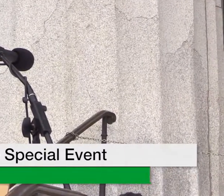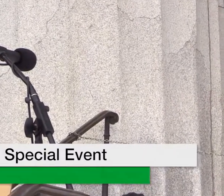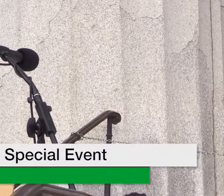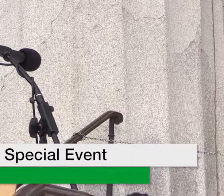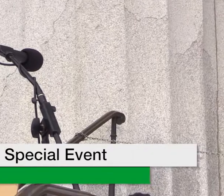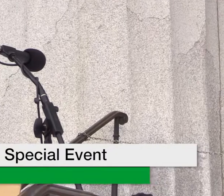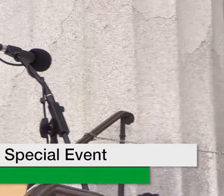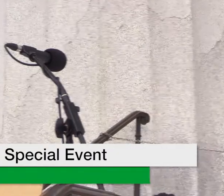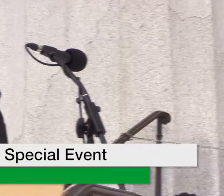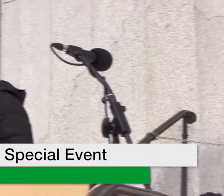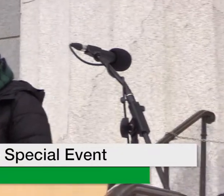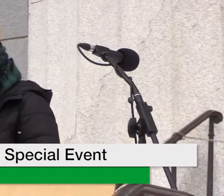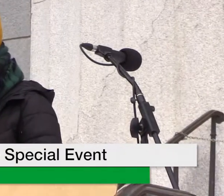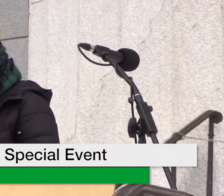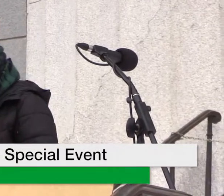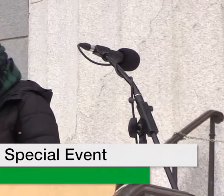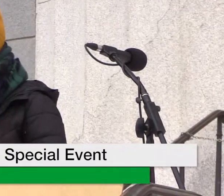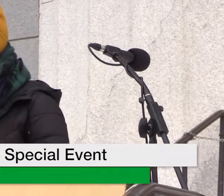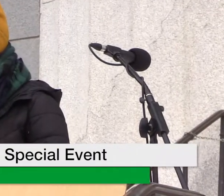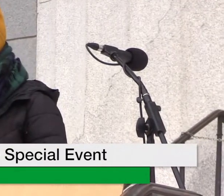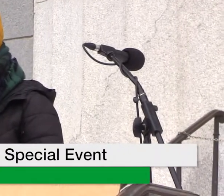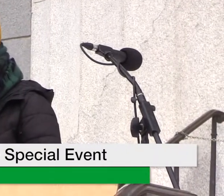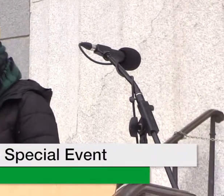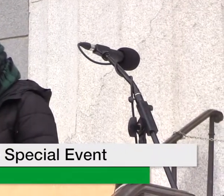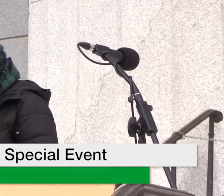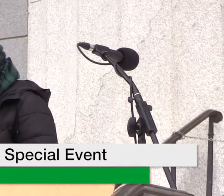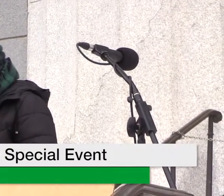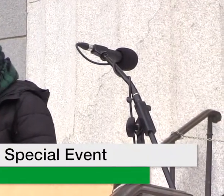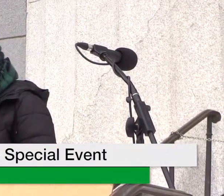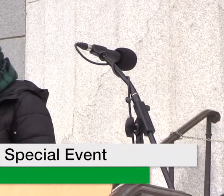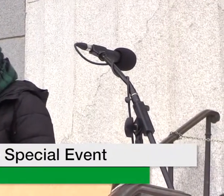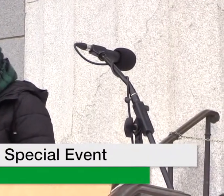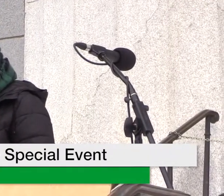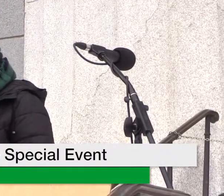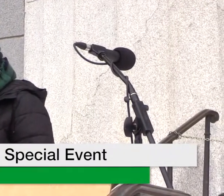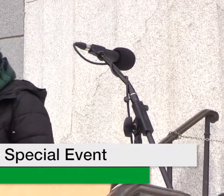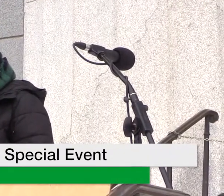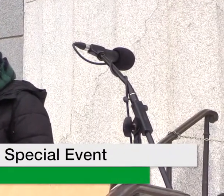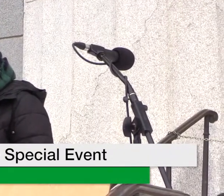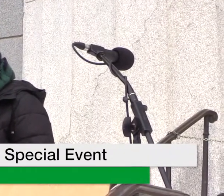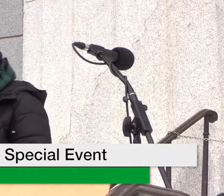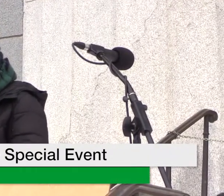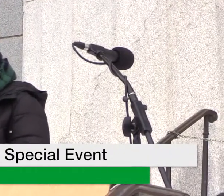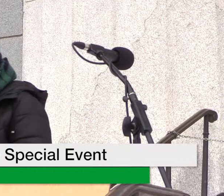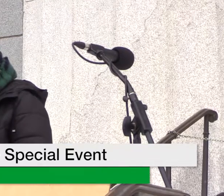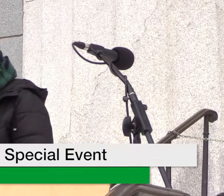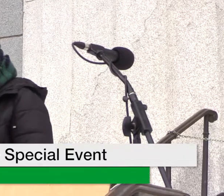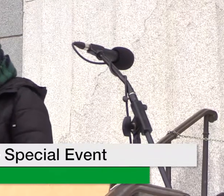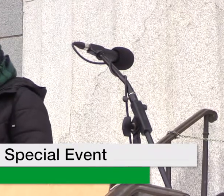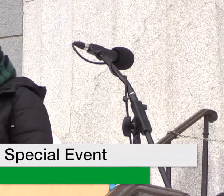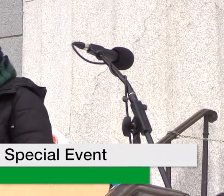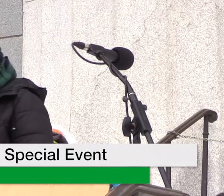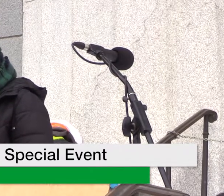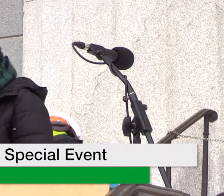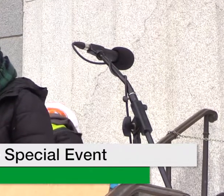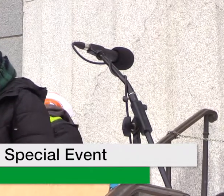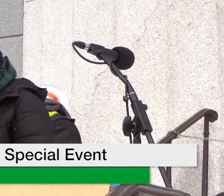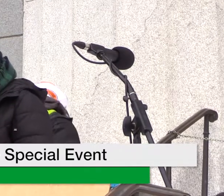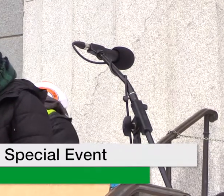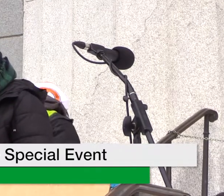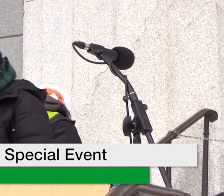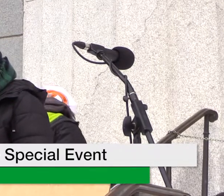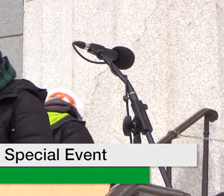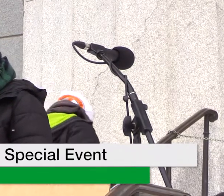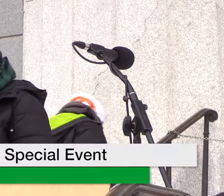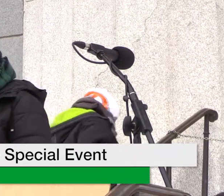Rape is not a graduation requirement. My first year seminar turned into solitary confinement. My rapist